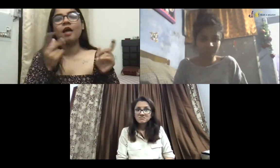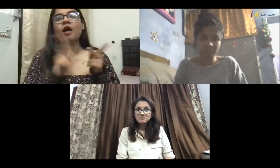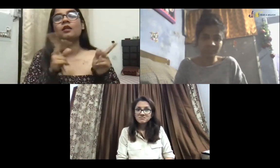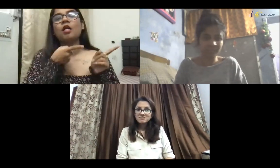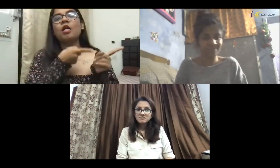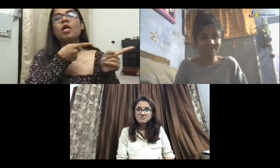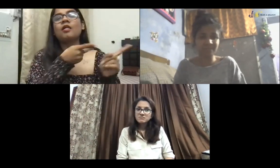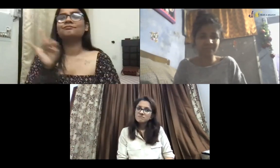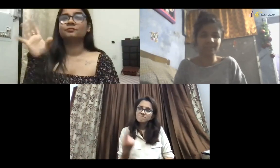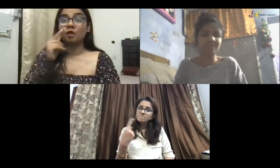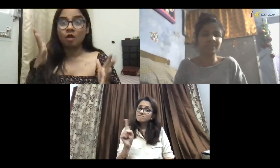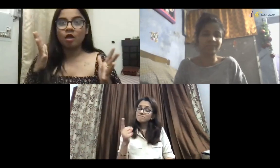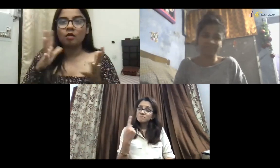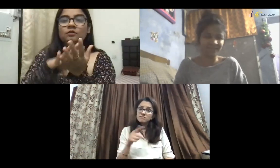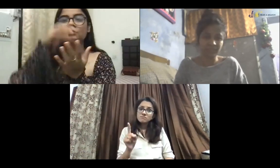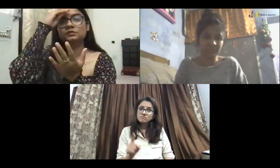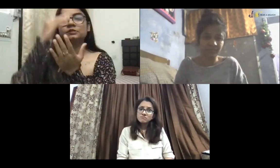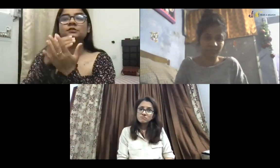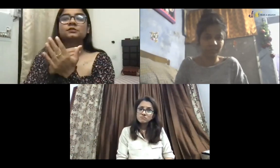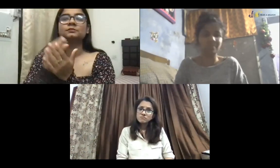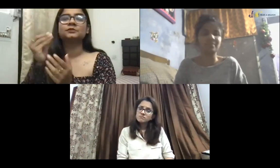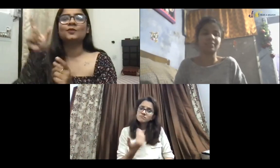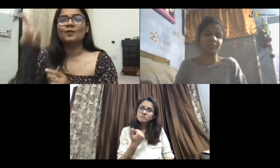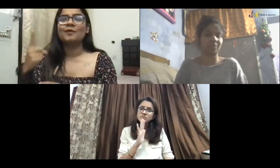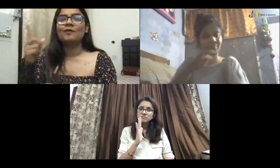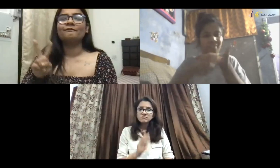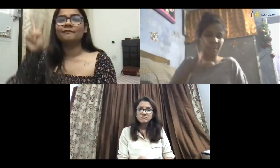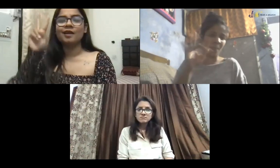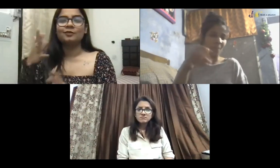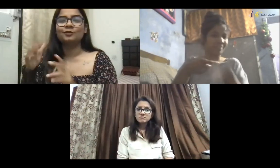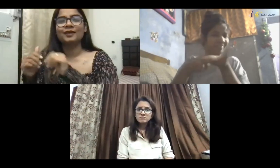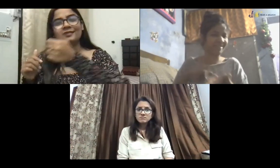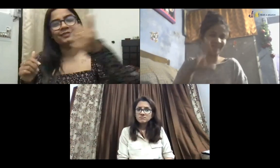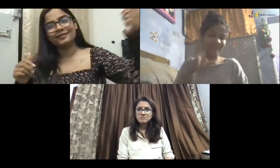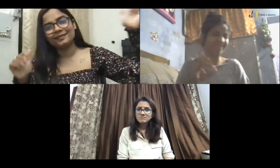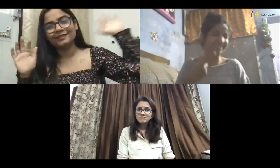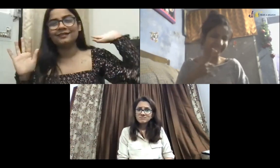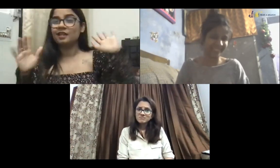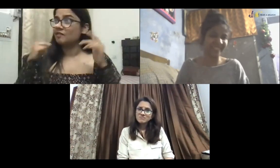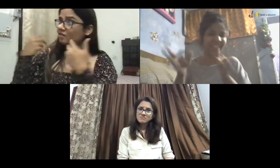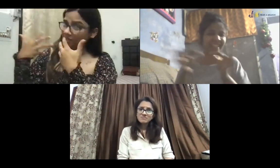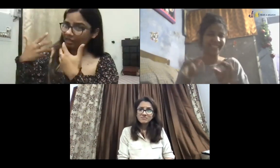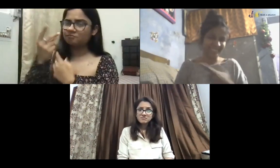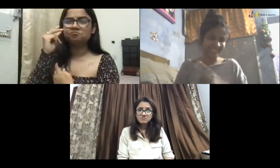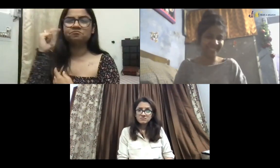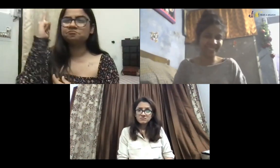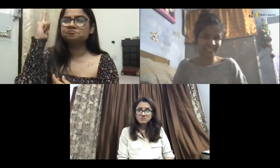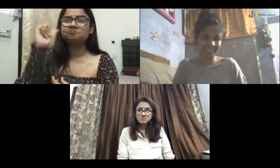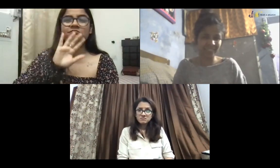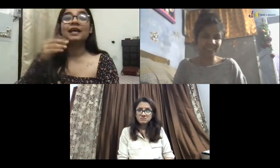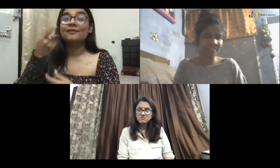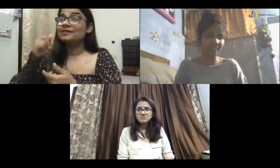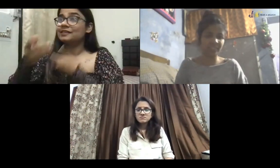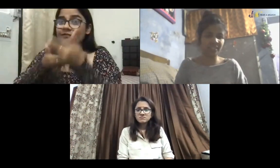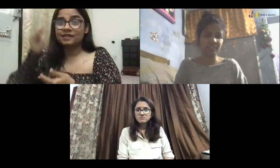person. So if you will feel scared, they will harass you again and again. They have to learn a lesson. So they might not